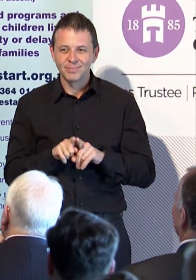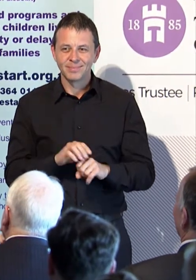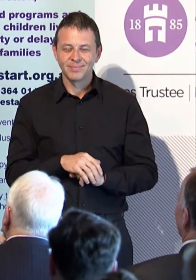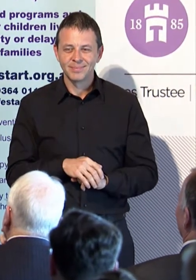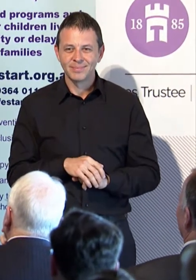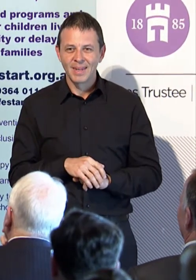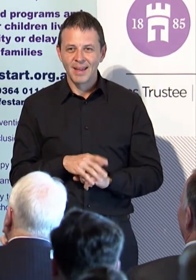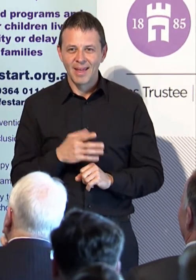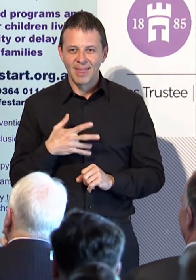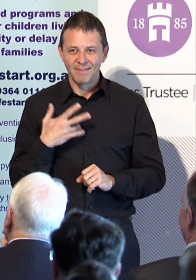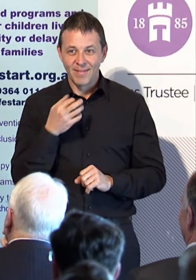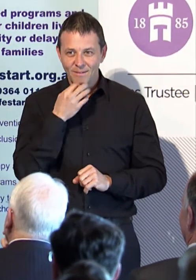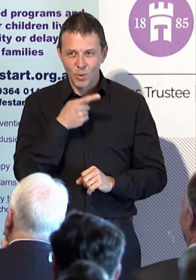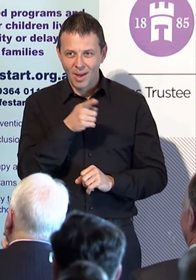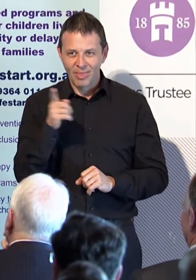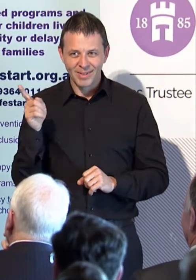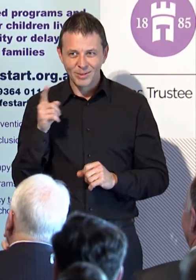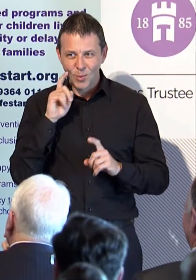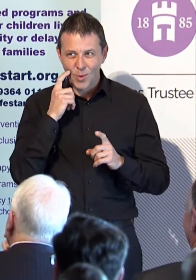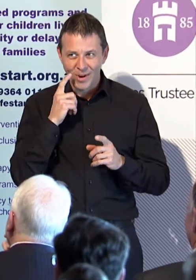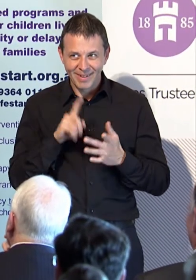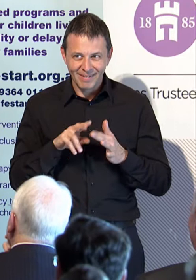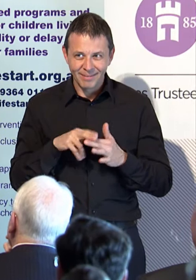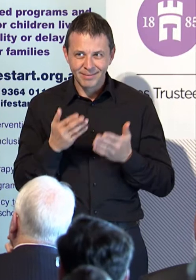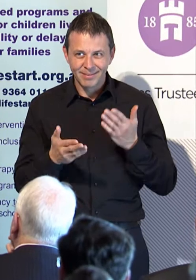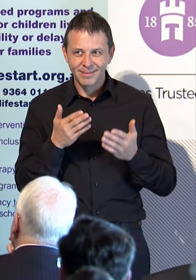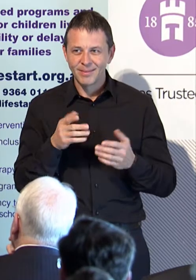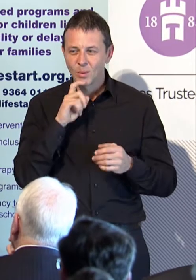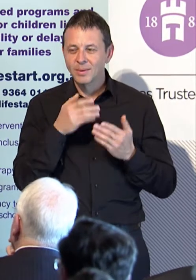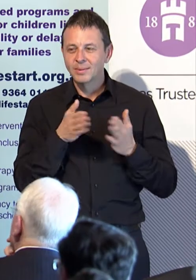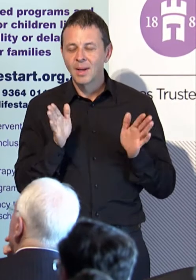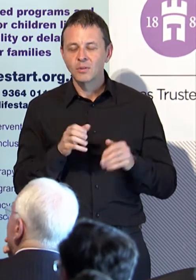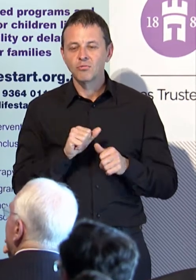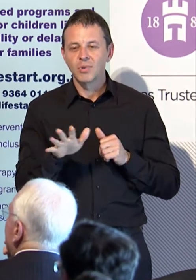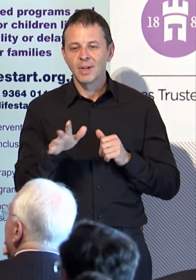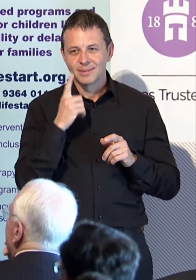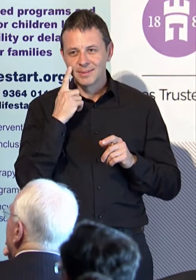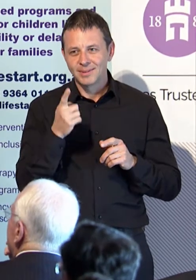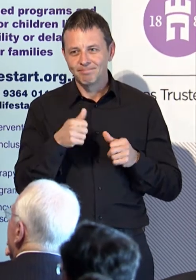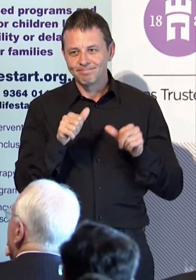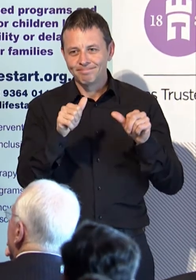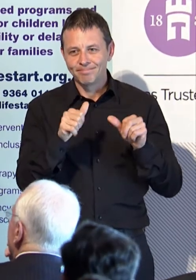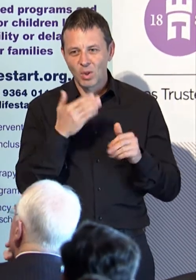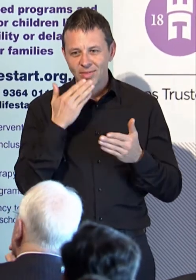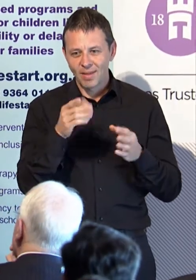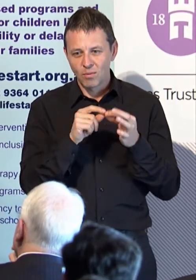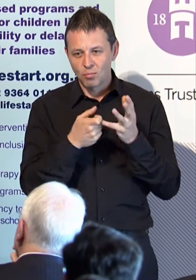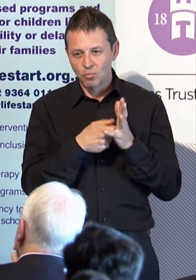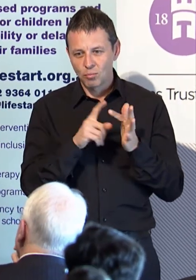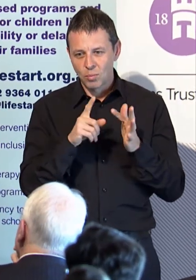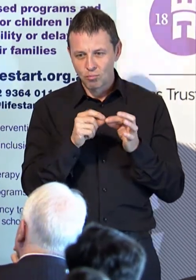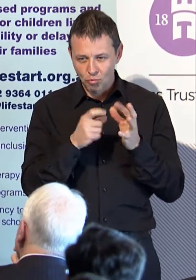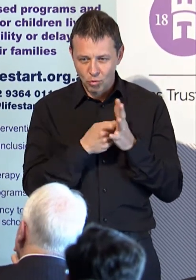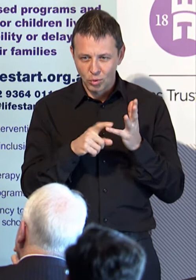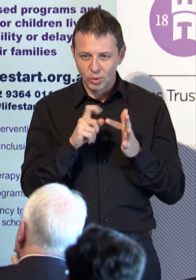think a few other people in the room were a bit concerned as well, weren't they? But it's great to see that it worked. Thank you, Bruce, for your welcoming